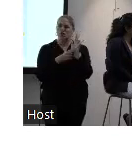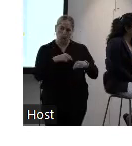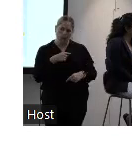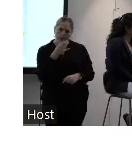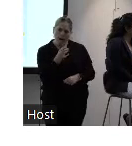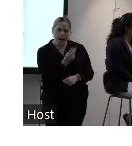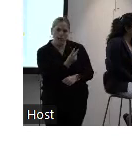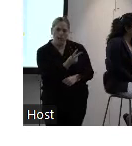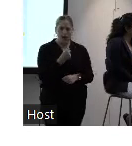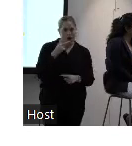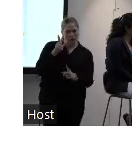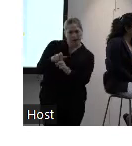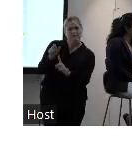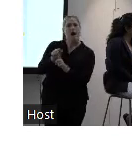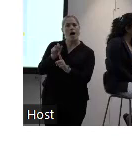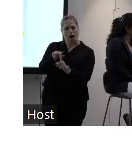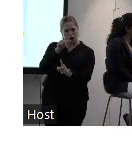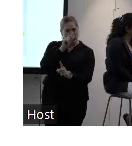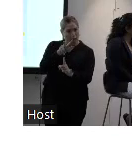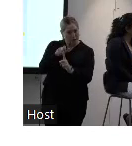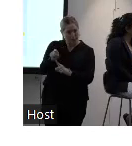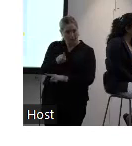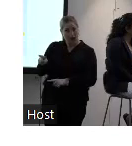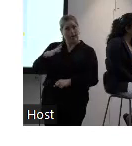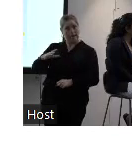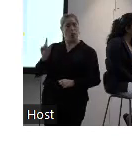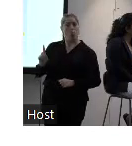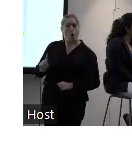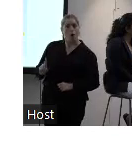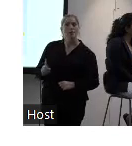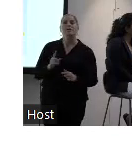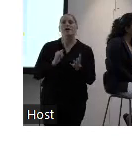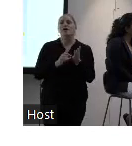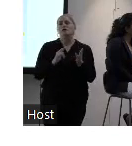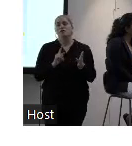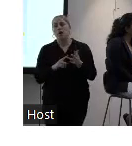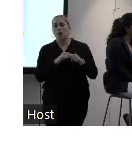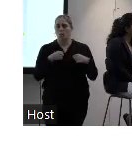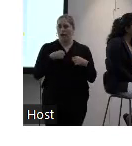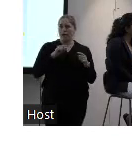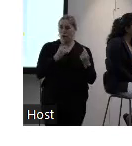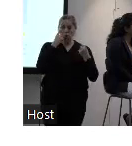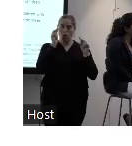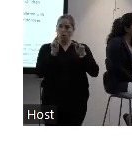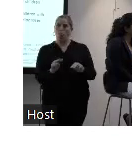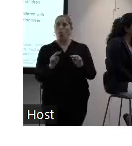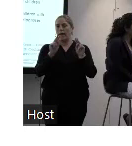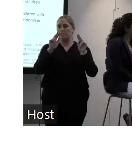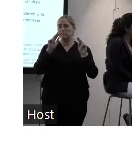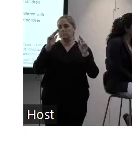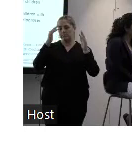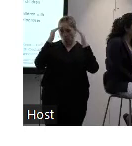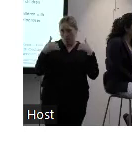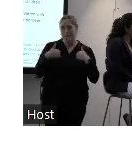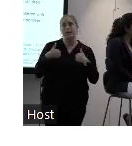And we're thinking about those broader needs that extend beyond the referral concern for autism or intellectual disability. So we